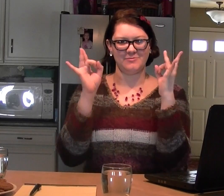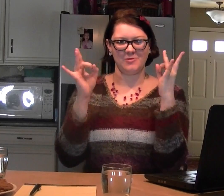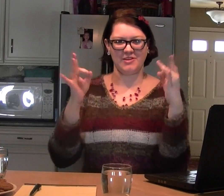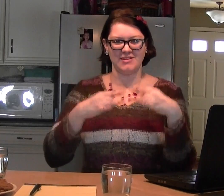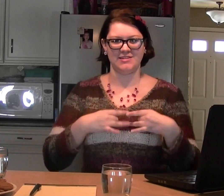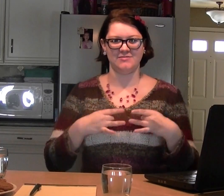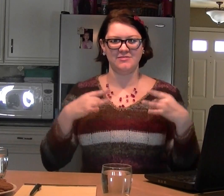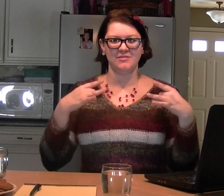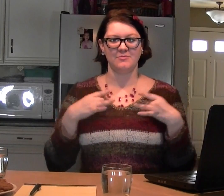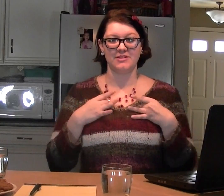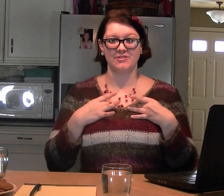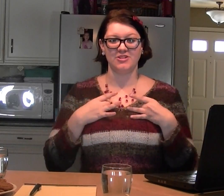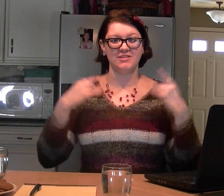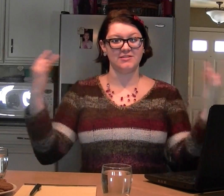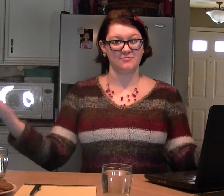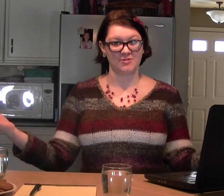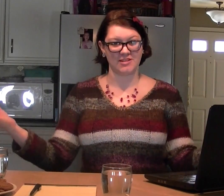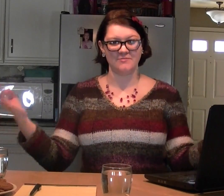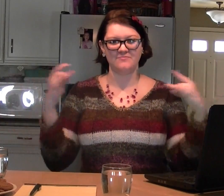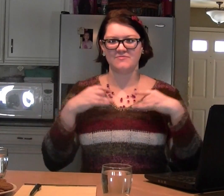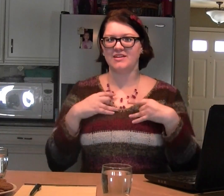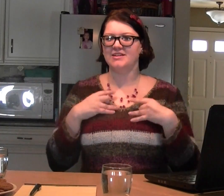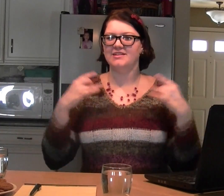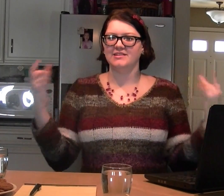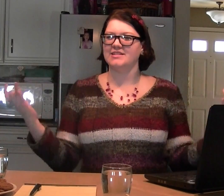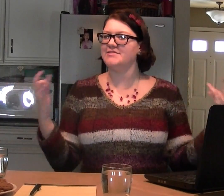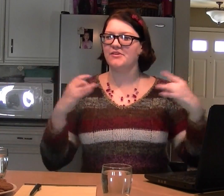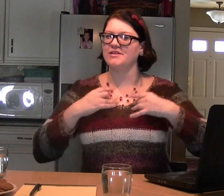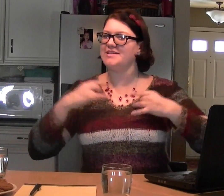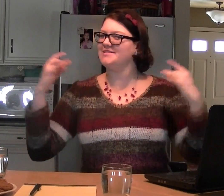both hands and bring it to your chest and what's up? It's very